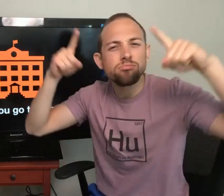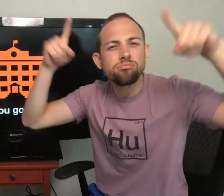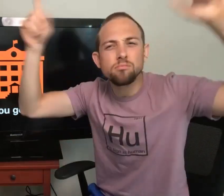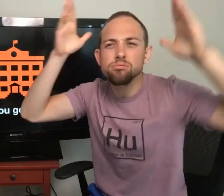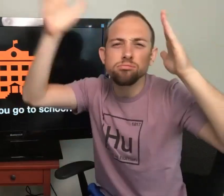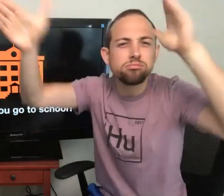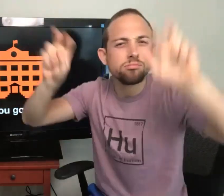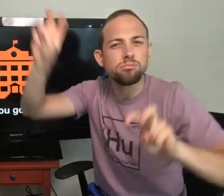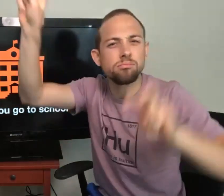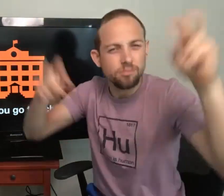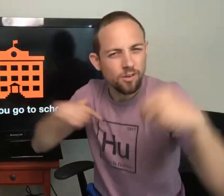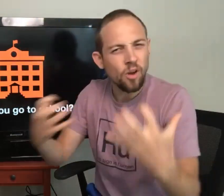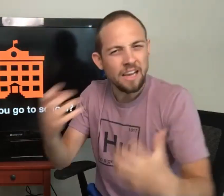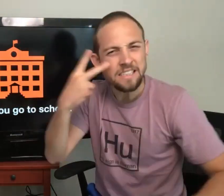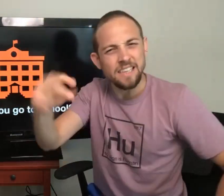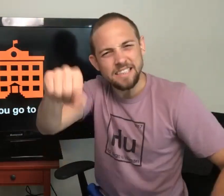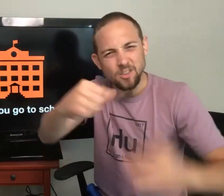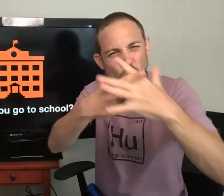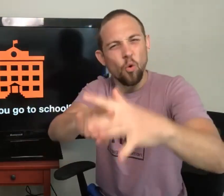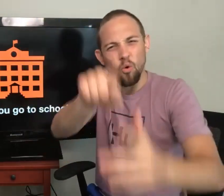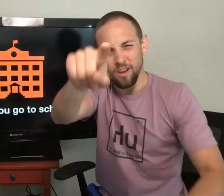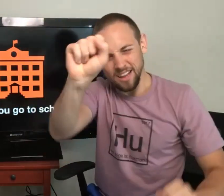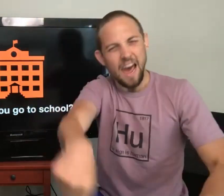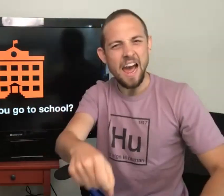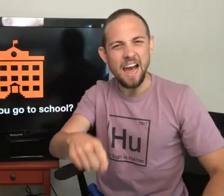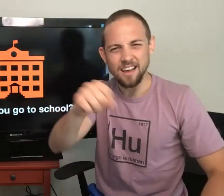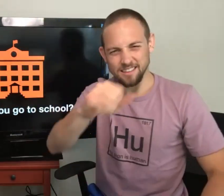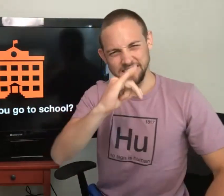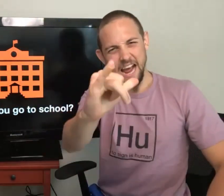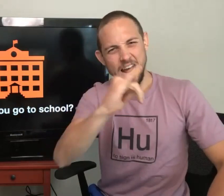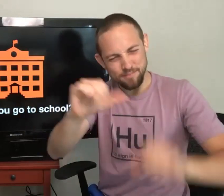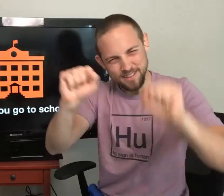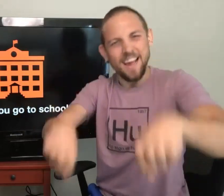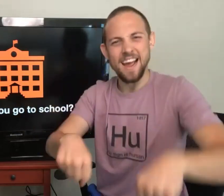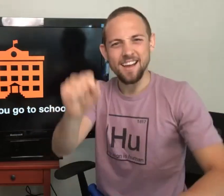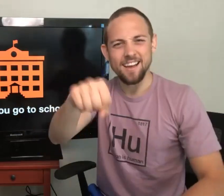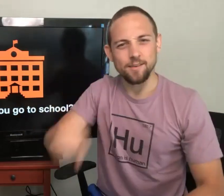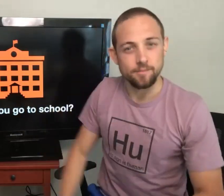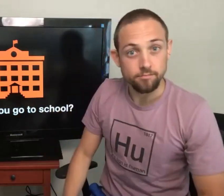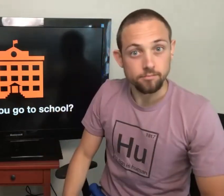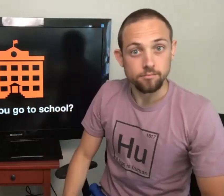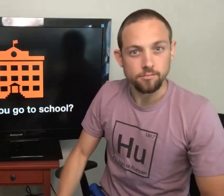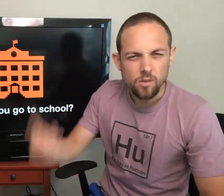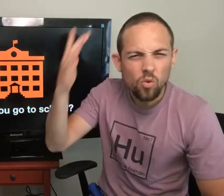bright, creative people, thrive in the deaf community in a vibrant way. You want what I